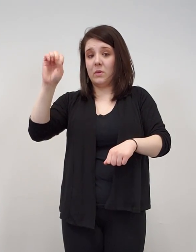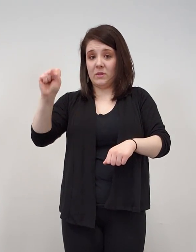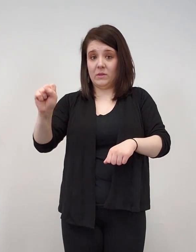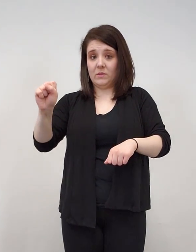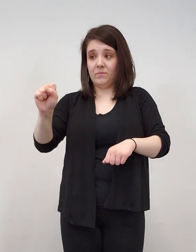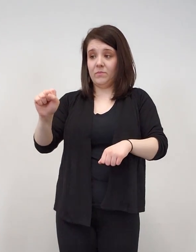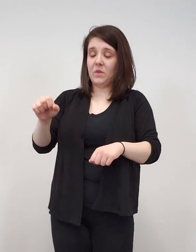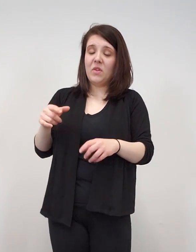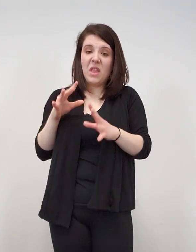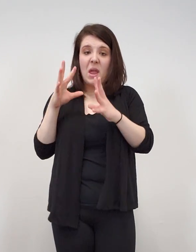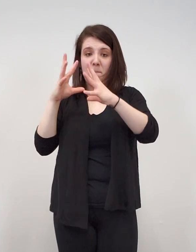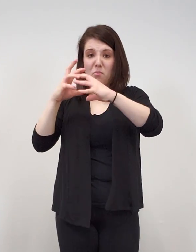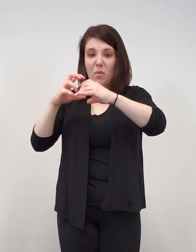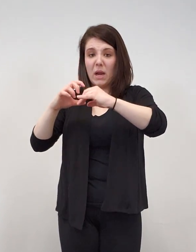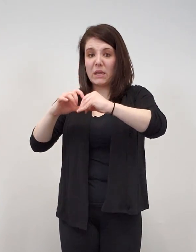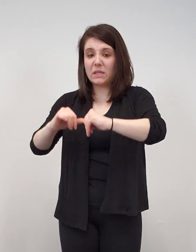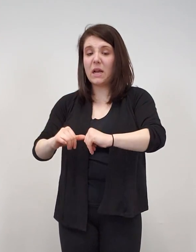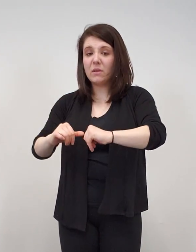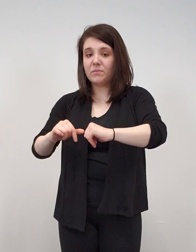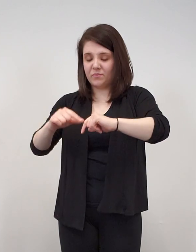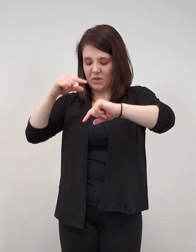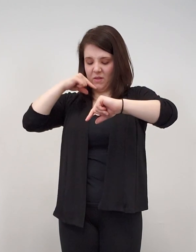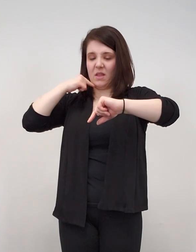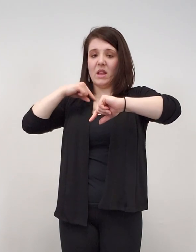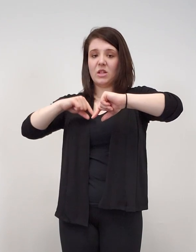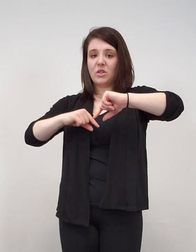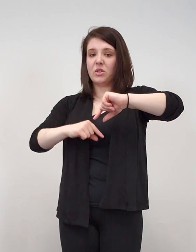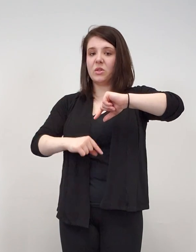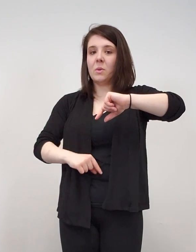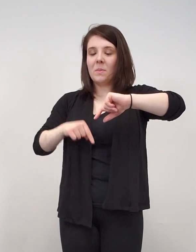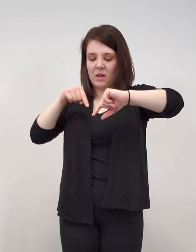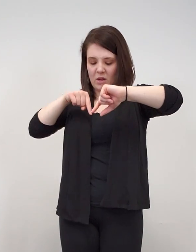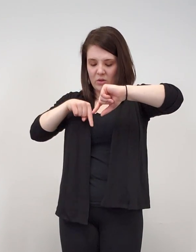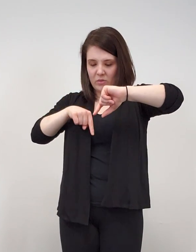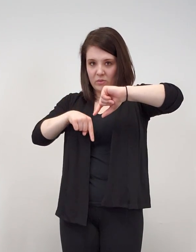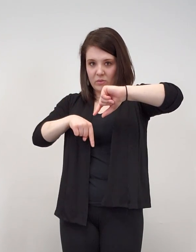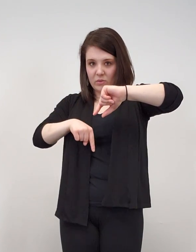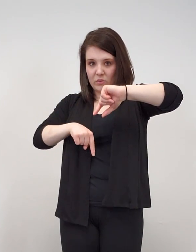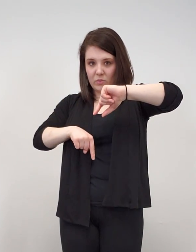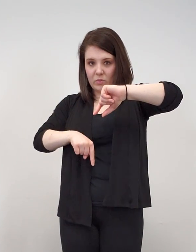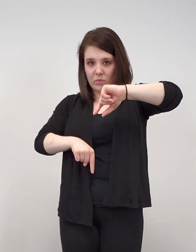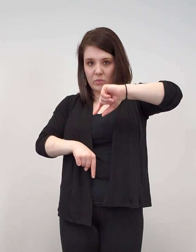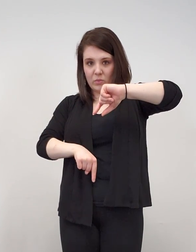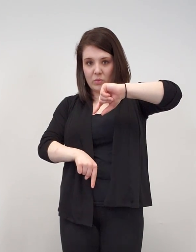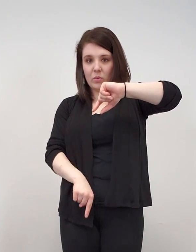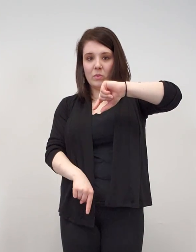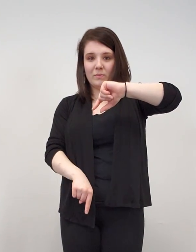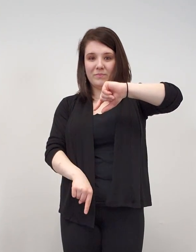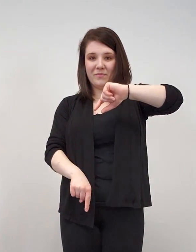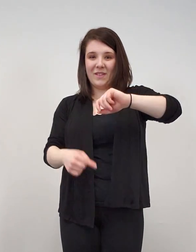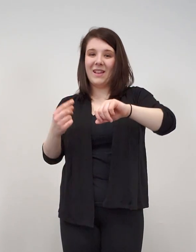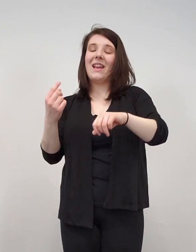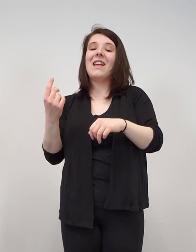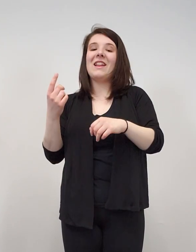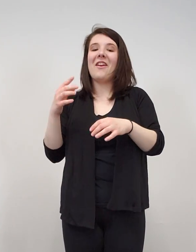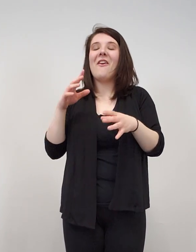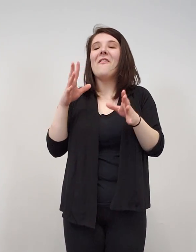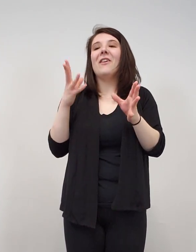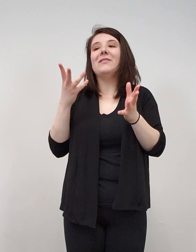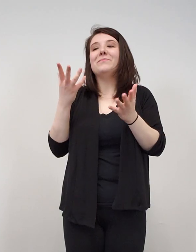direction. Anything you leave in there is going to end up in your toilet, hopefully. It's your toilet. I don't really want to think about that